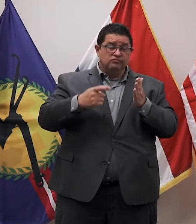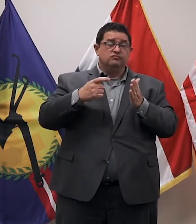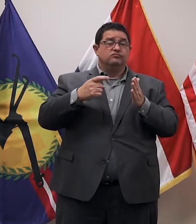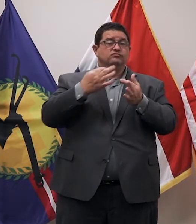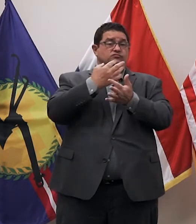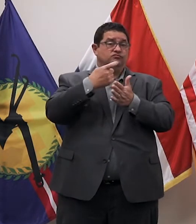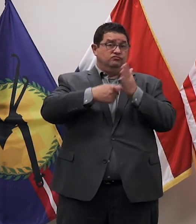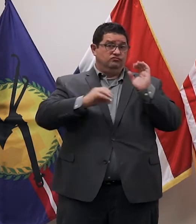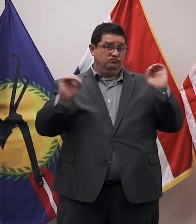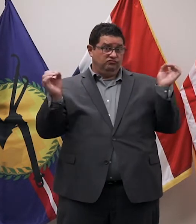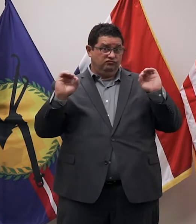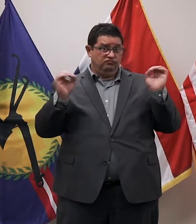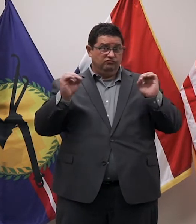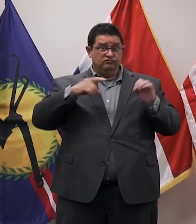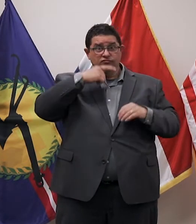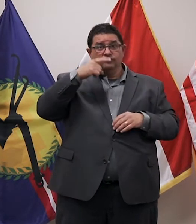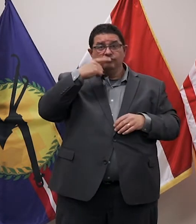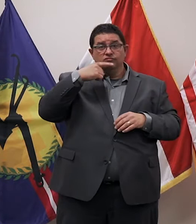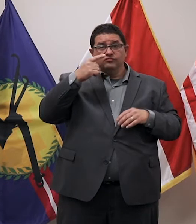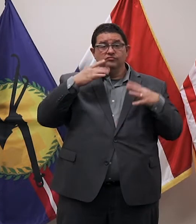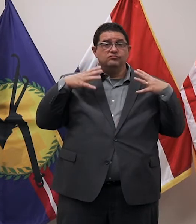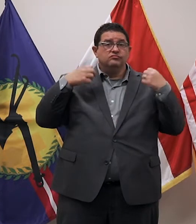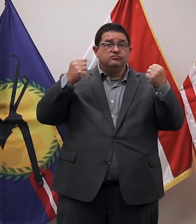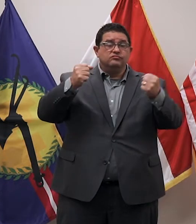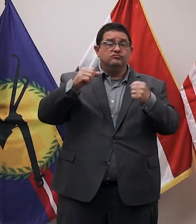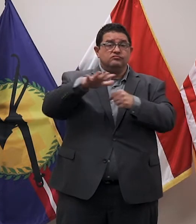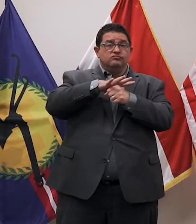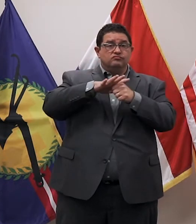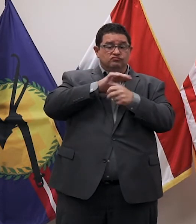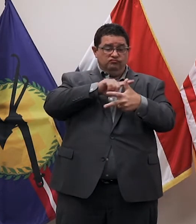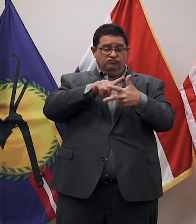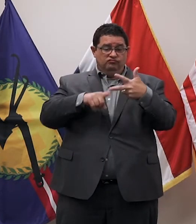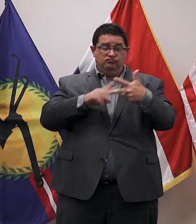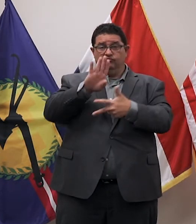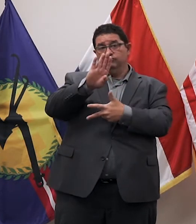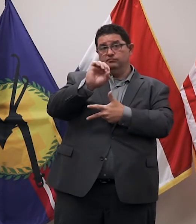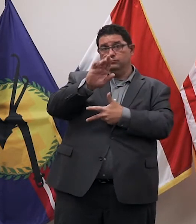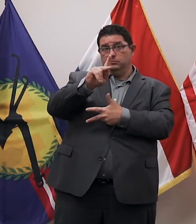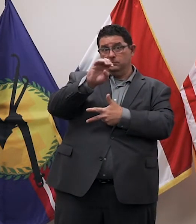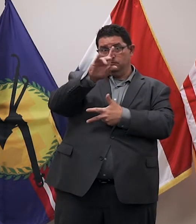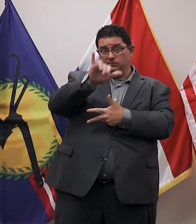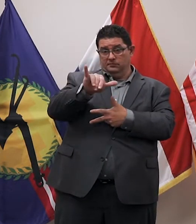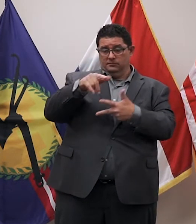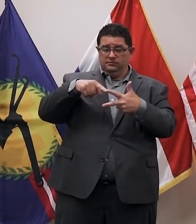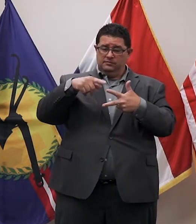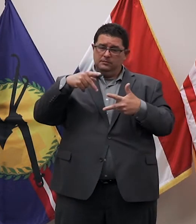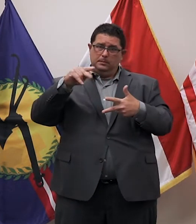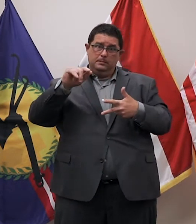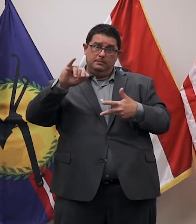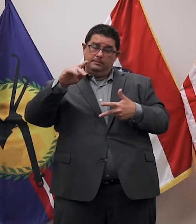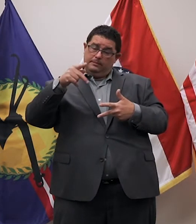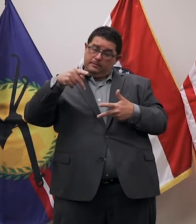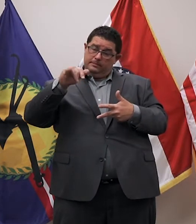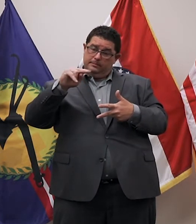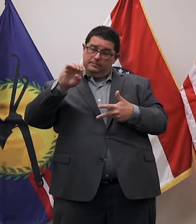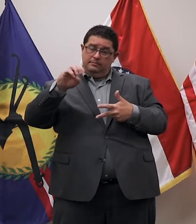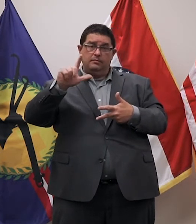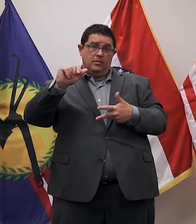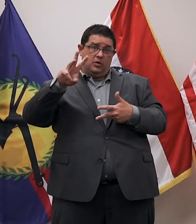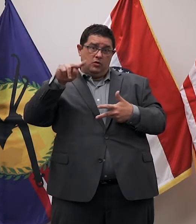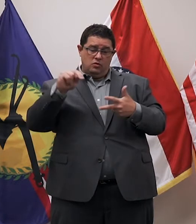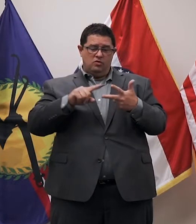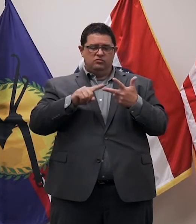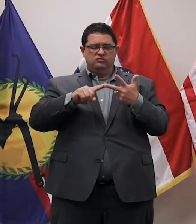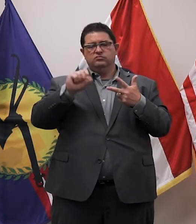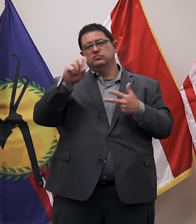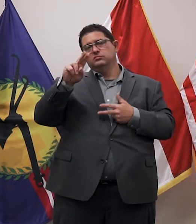health department locations in Berkeley, Pine Lawn, and Sunset Hills. Students